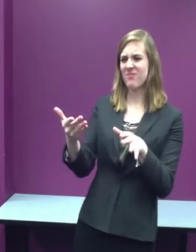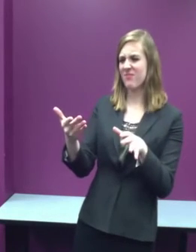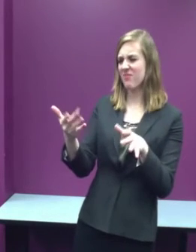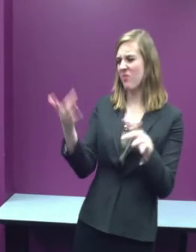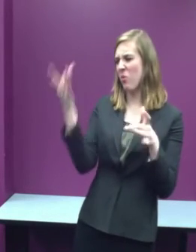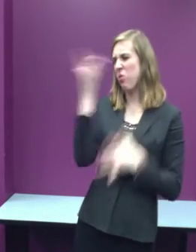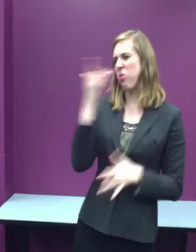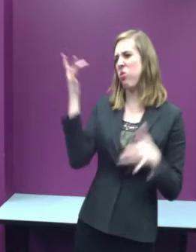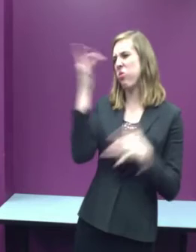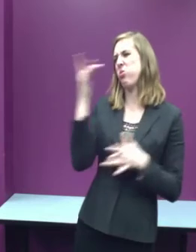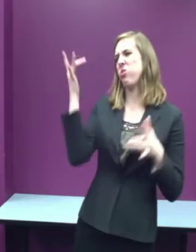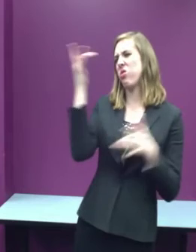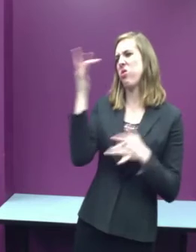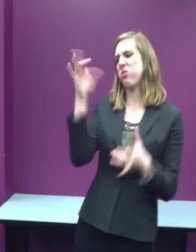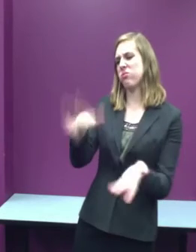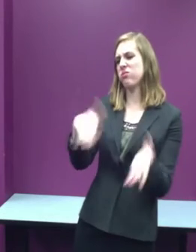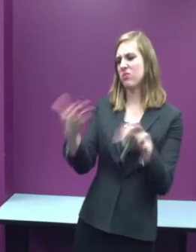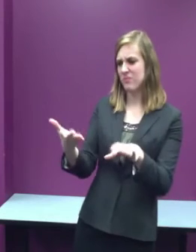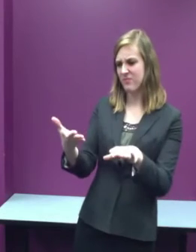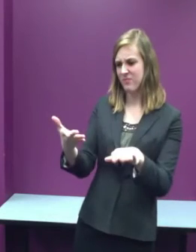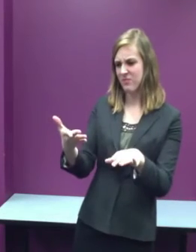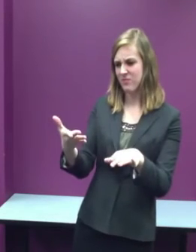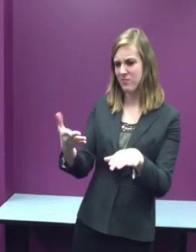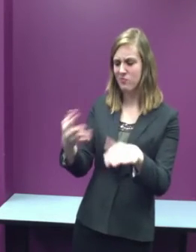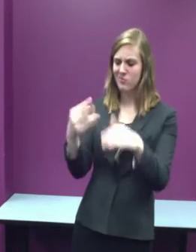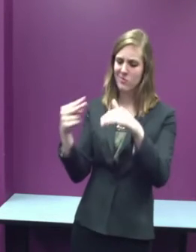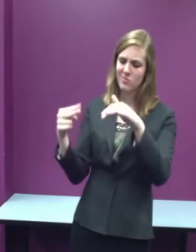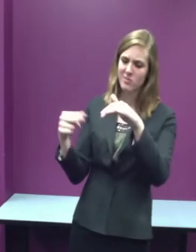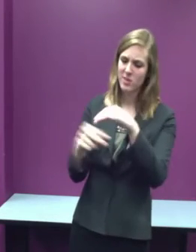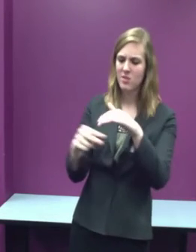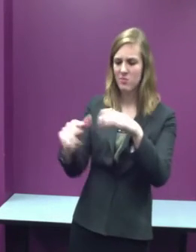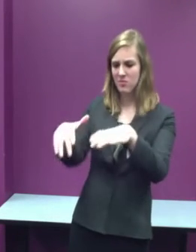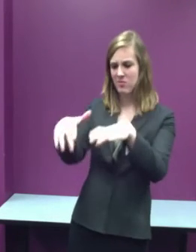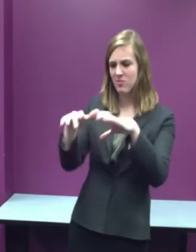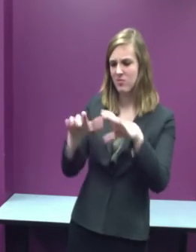We buried him with all the honors of war, much lamented.